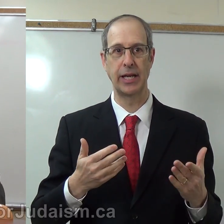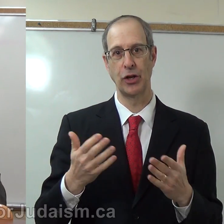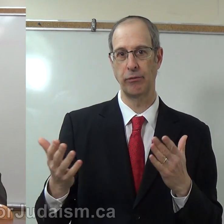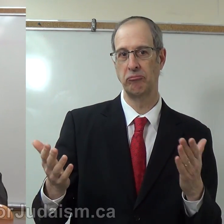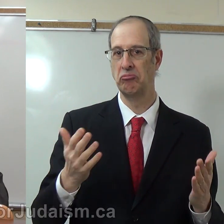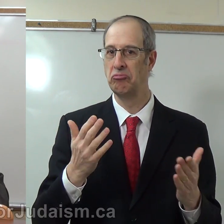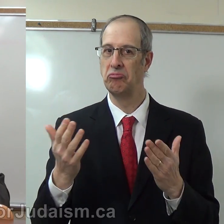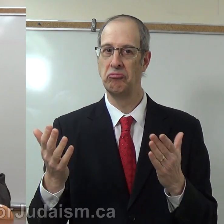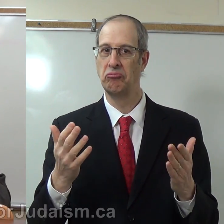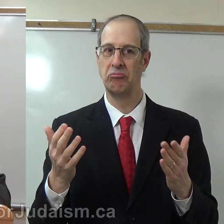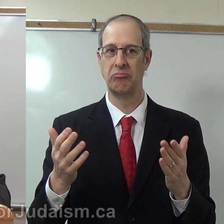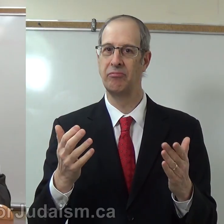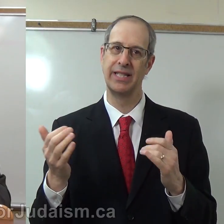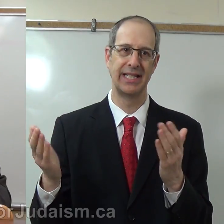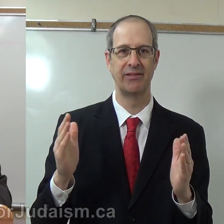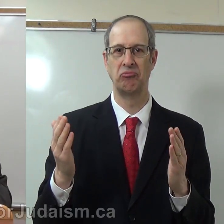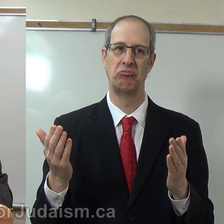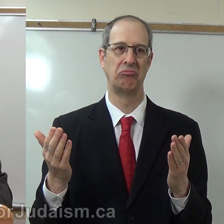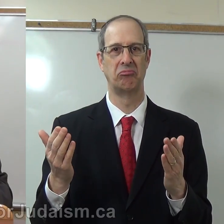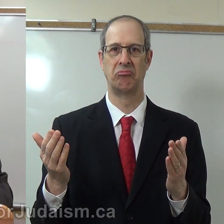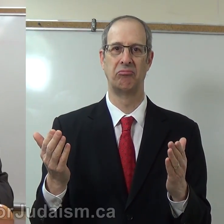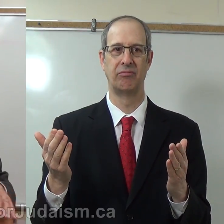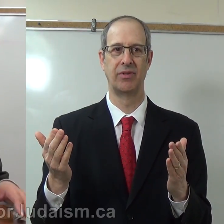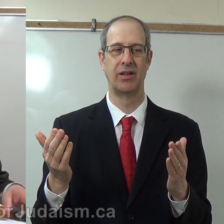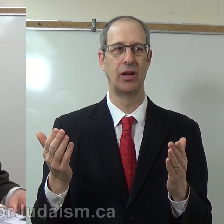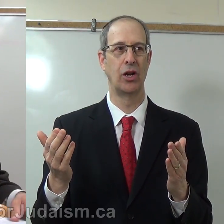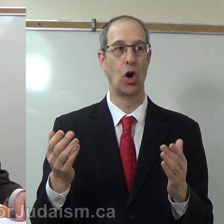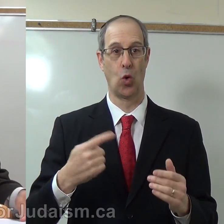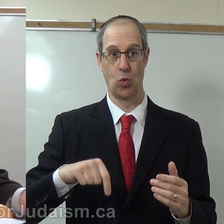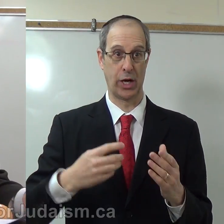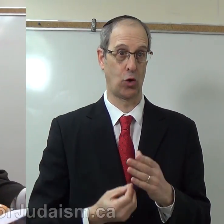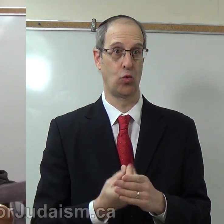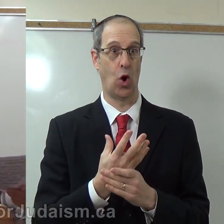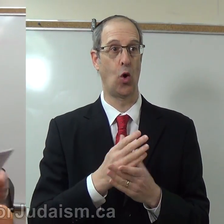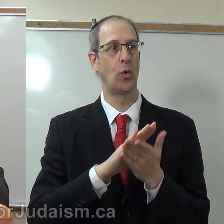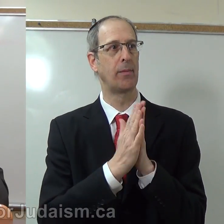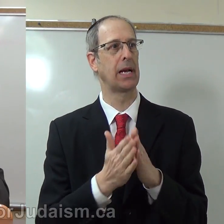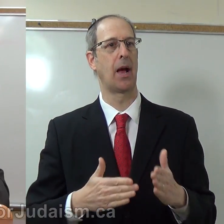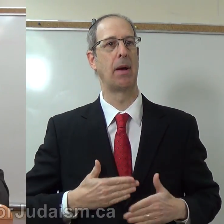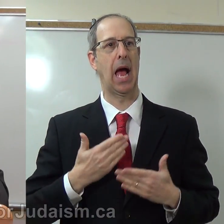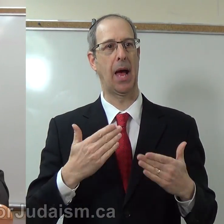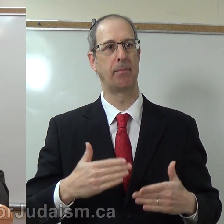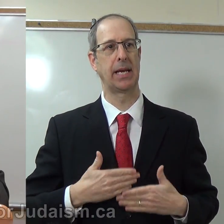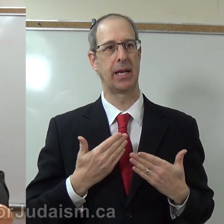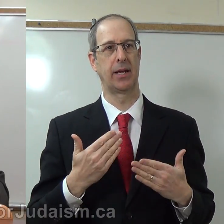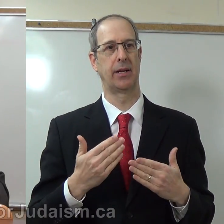pretty much the same. When we grow, we become happy.